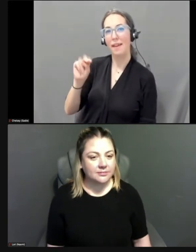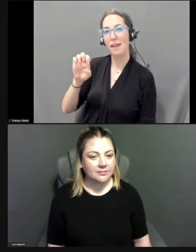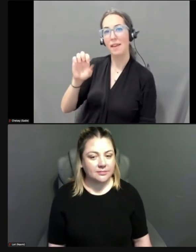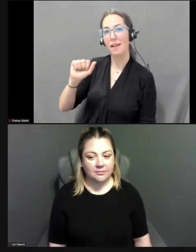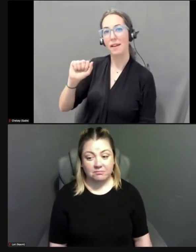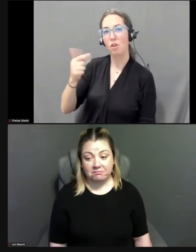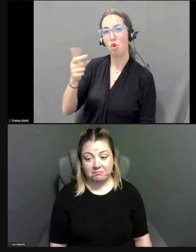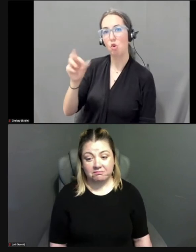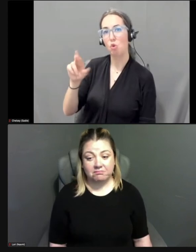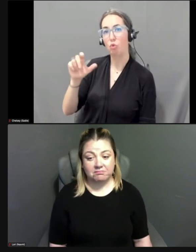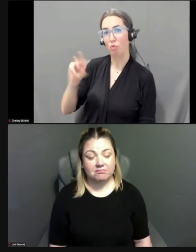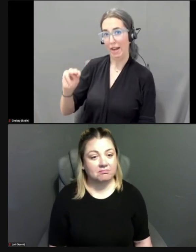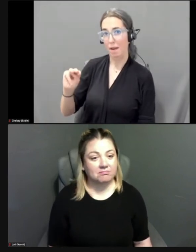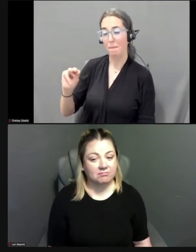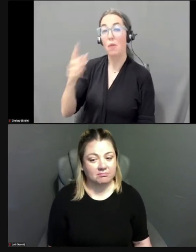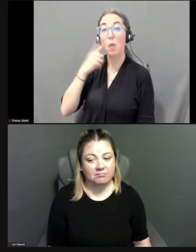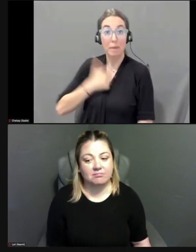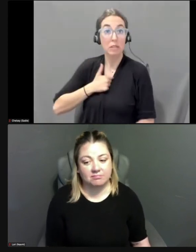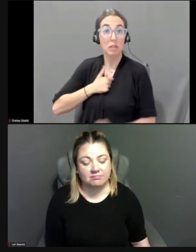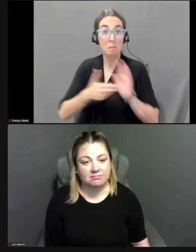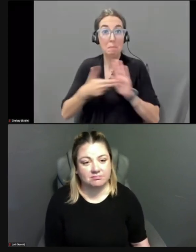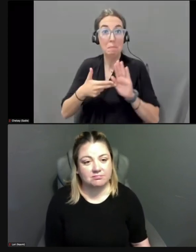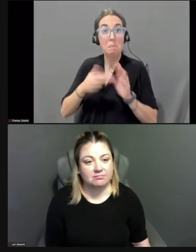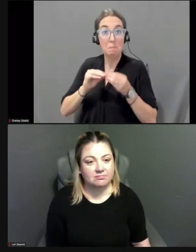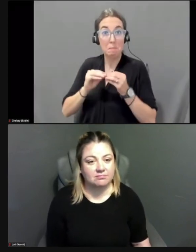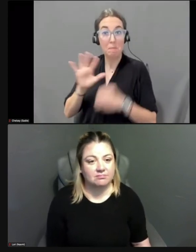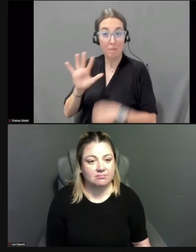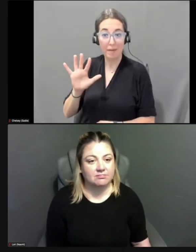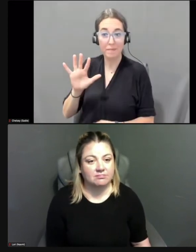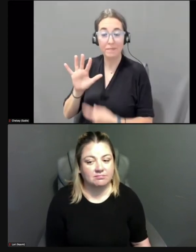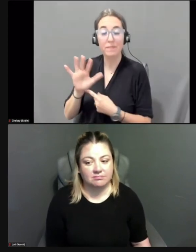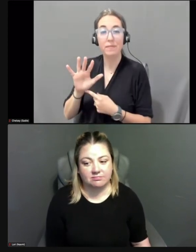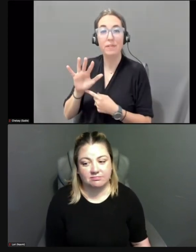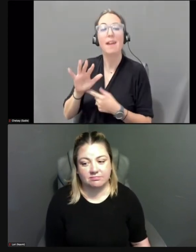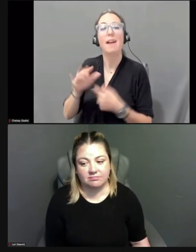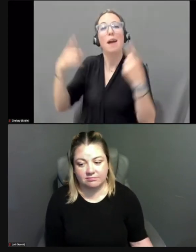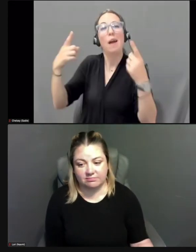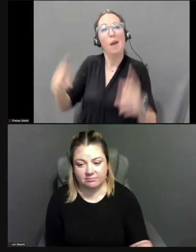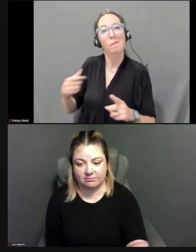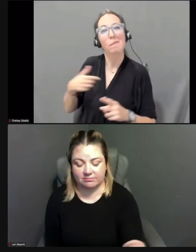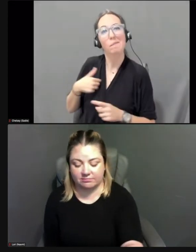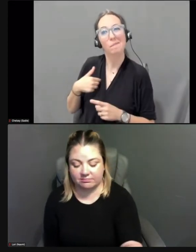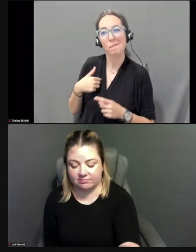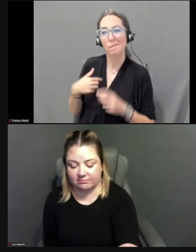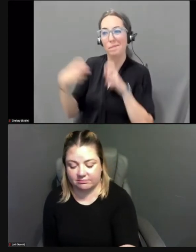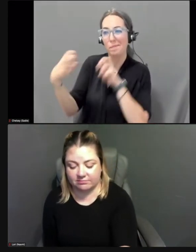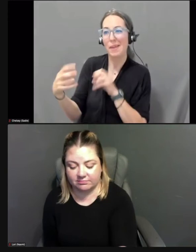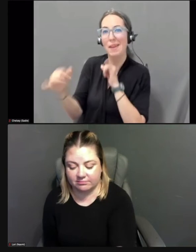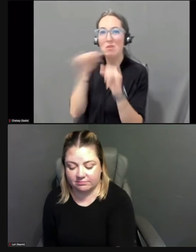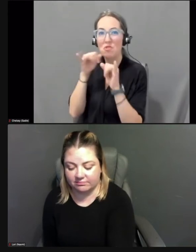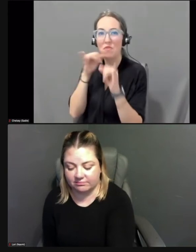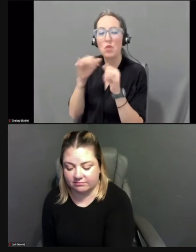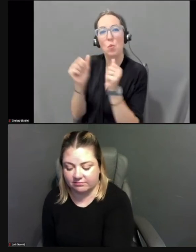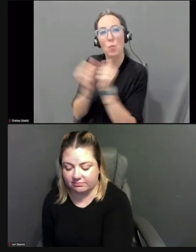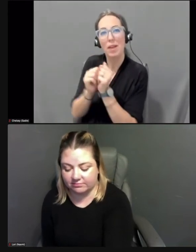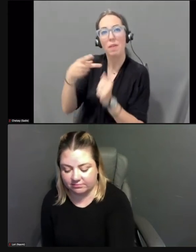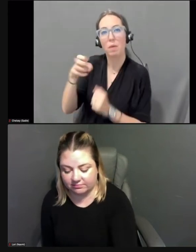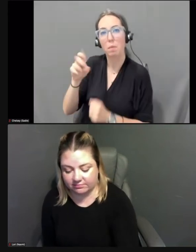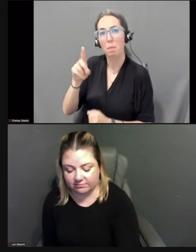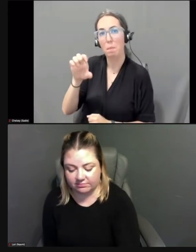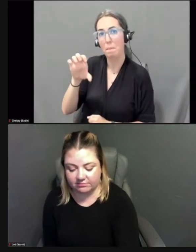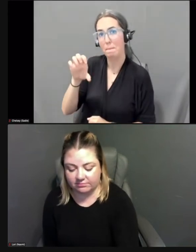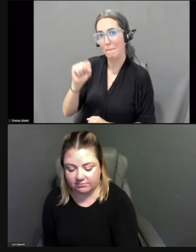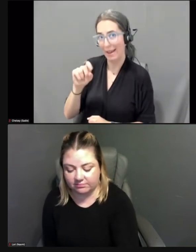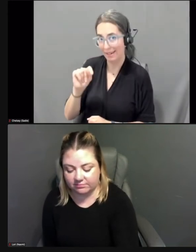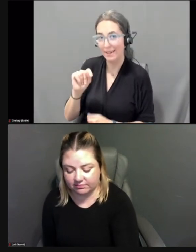5 until I did a podcast interview with Empowered Enneagram, and it kind of came to light that I might not be a